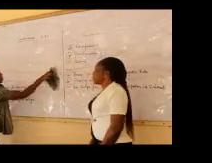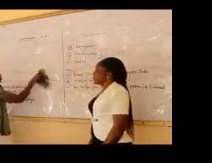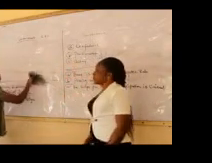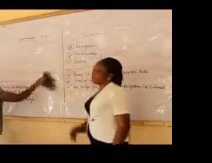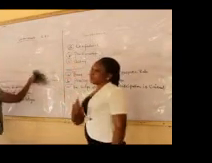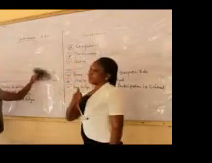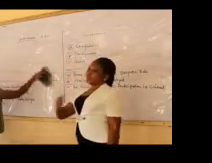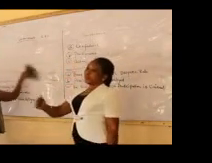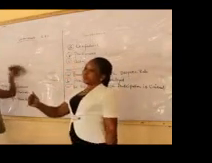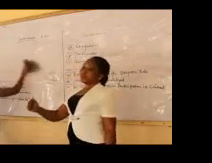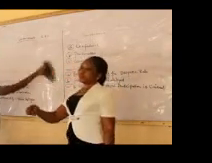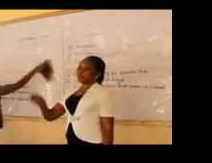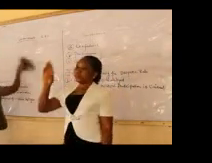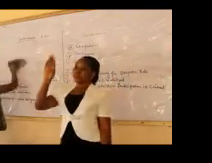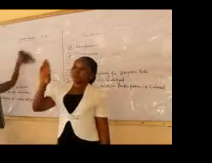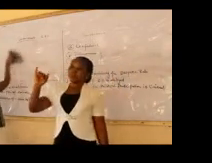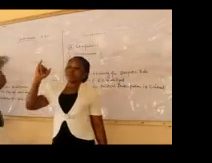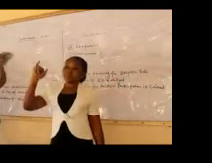a bill